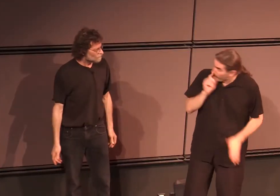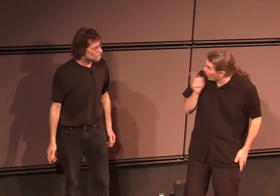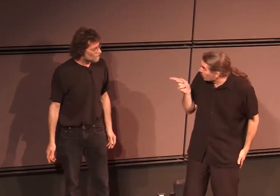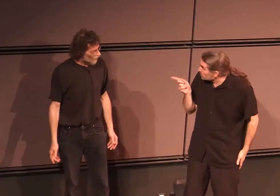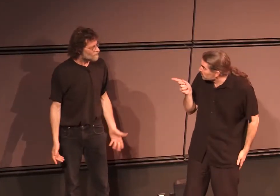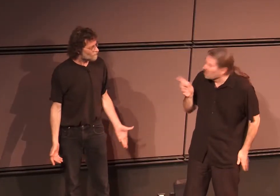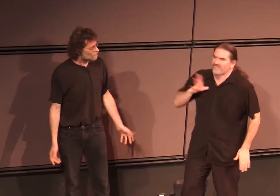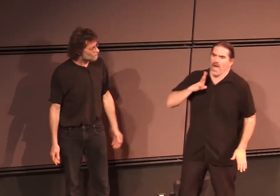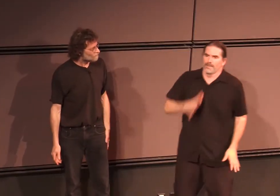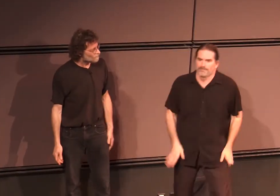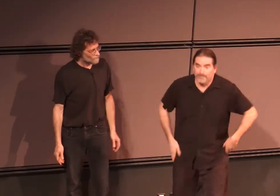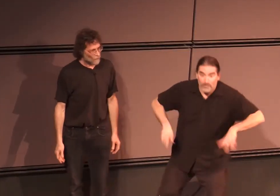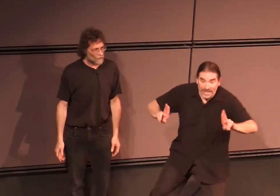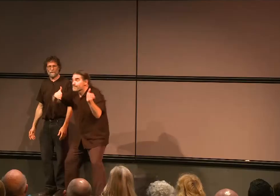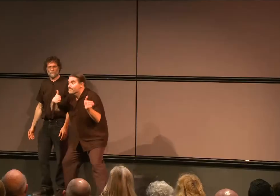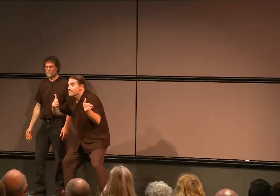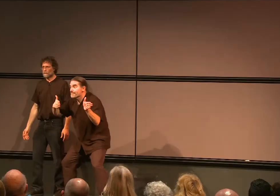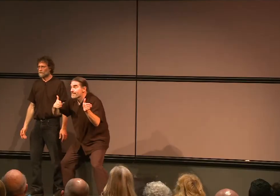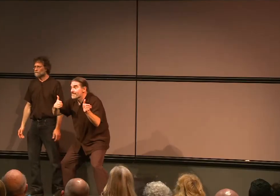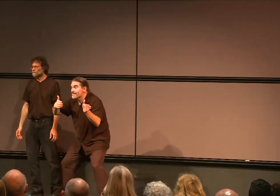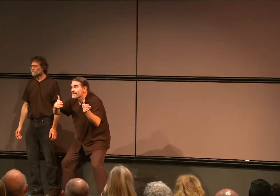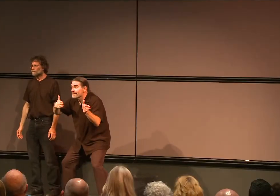Yes. Okay.